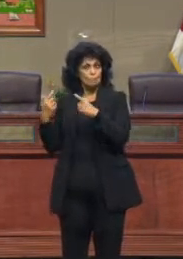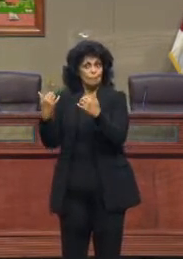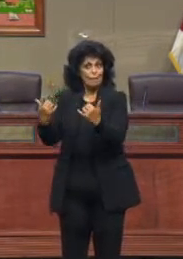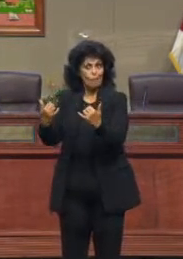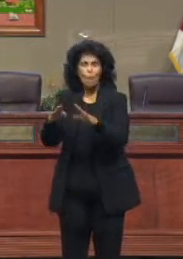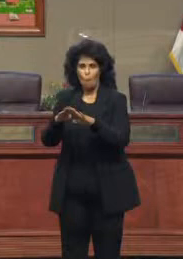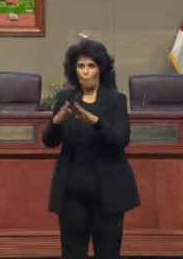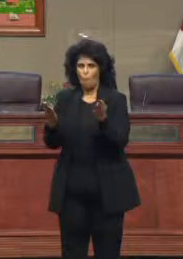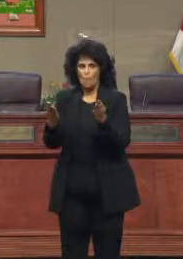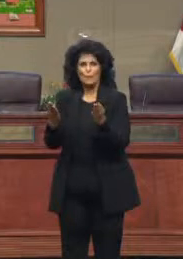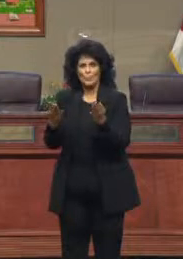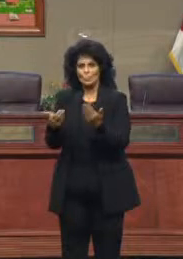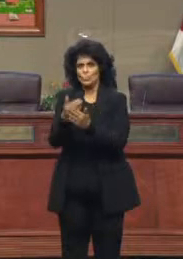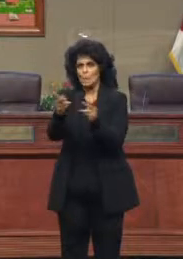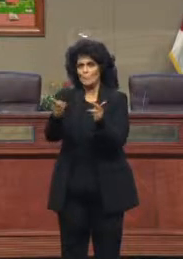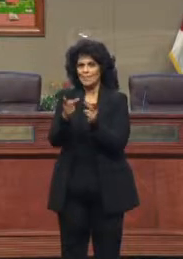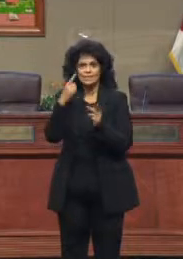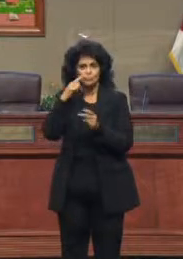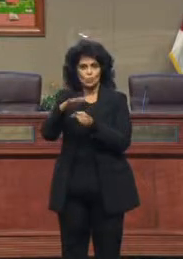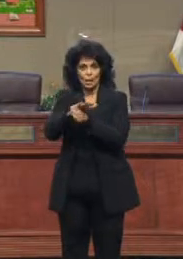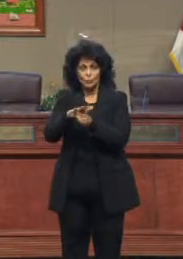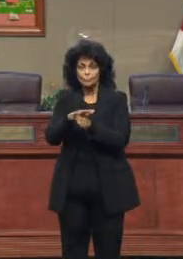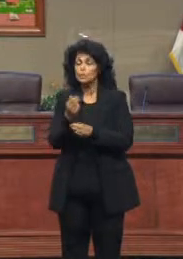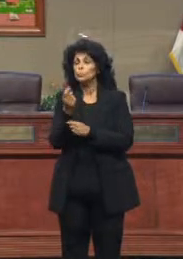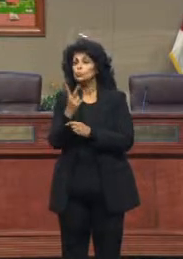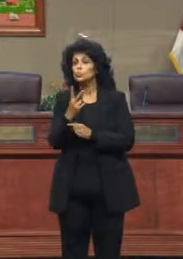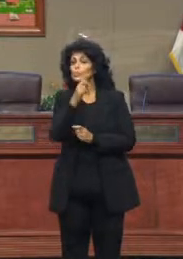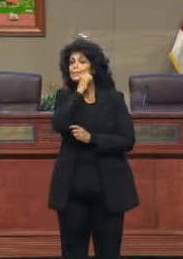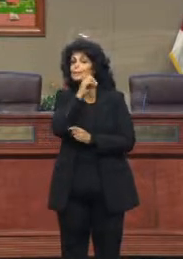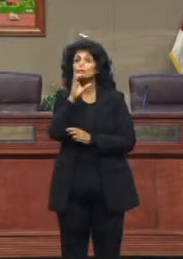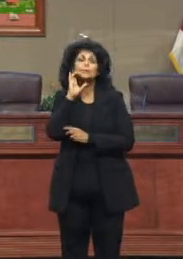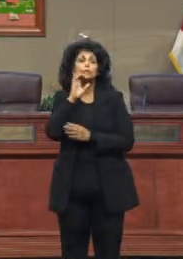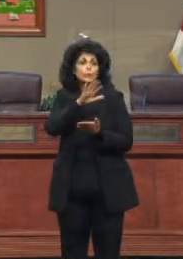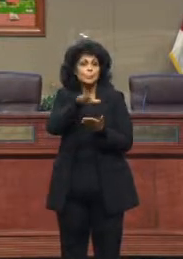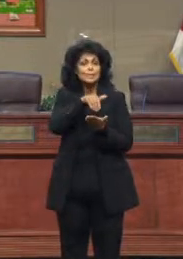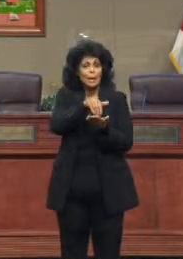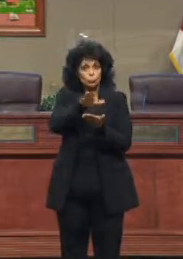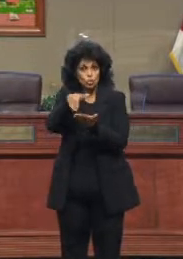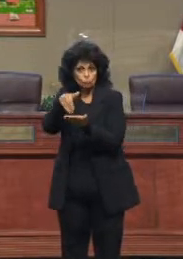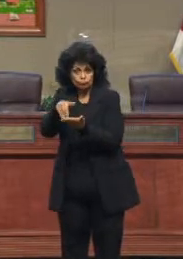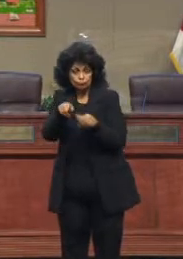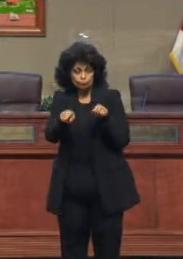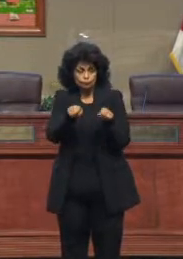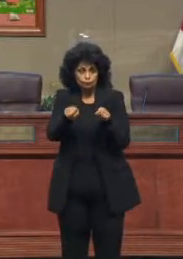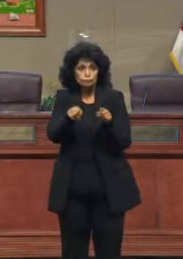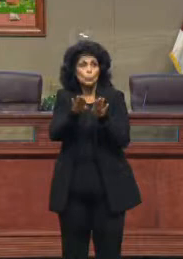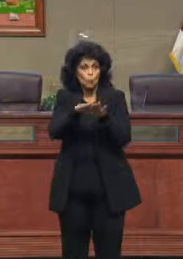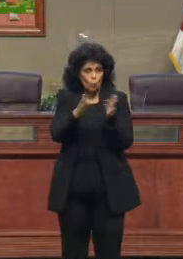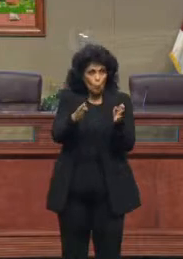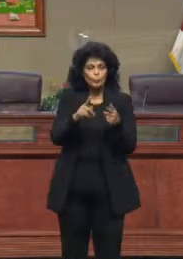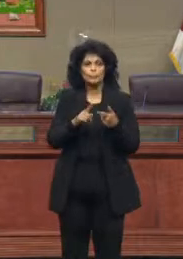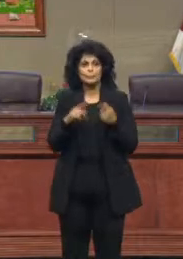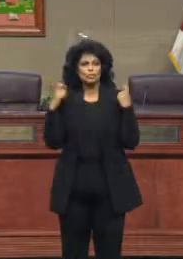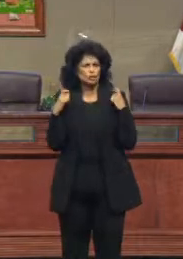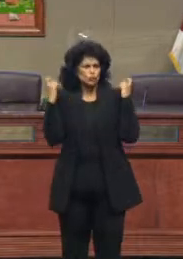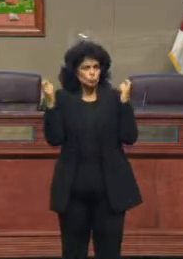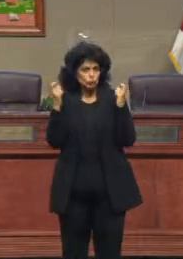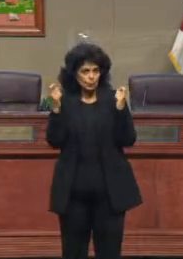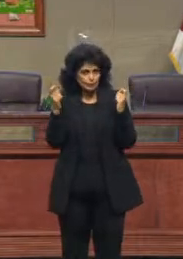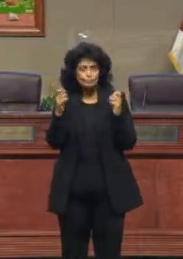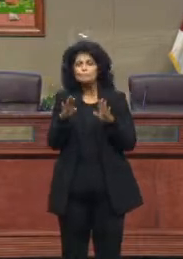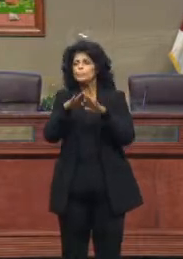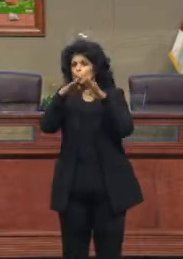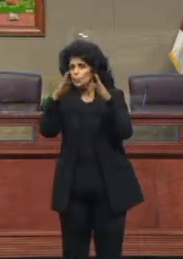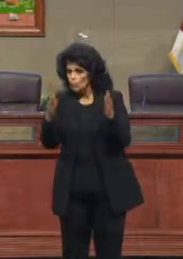facilities are the county's 2 senior centers, as well as our gyms, fitness centers, and outdoor